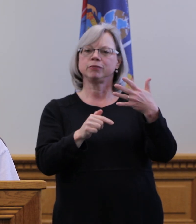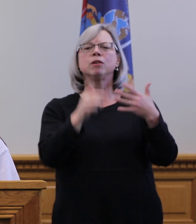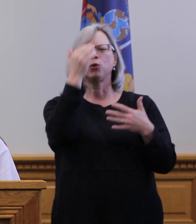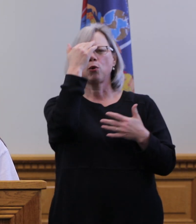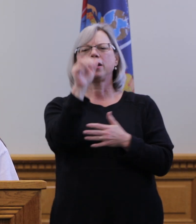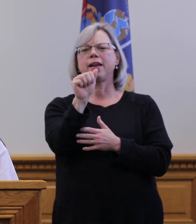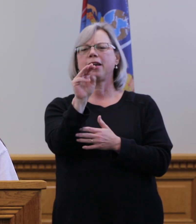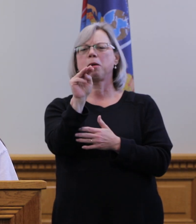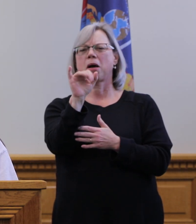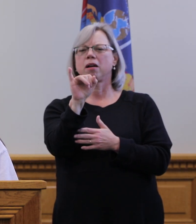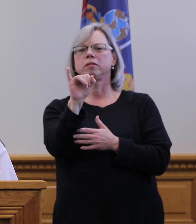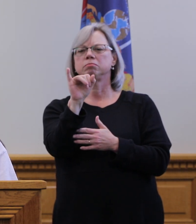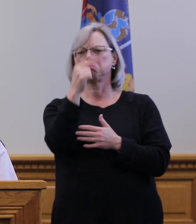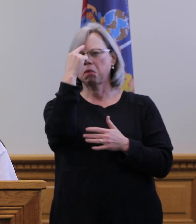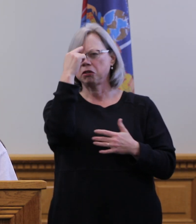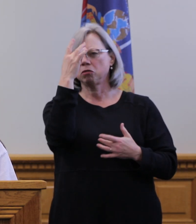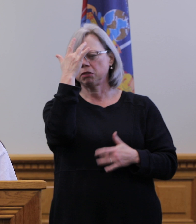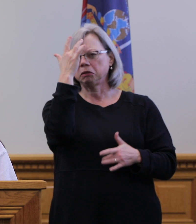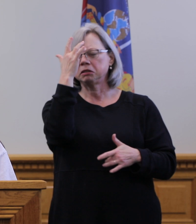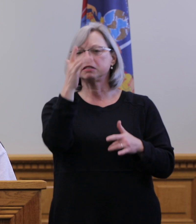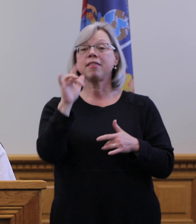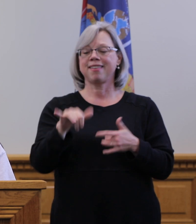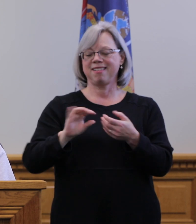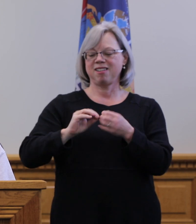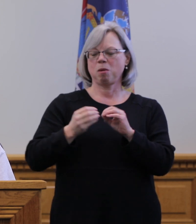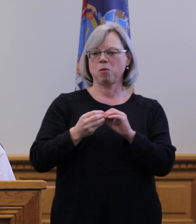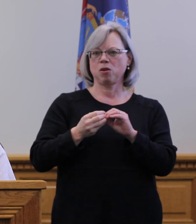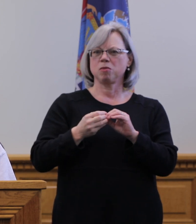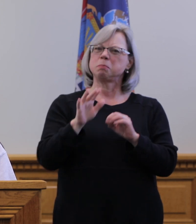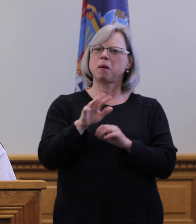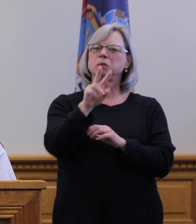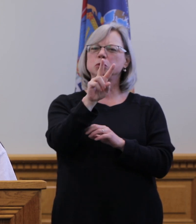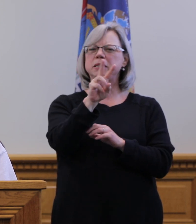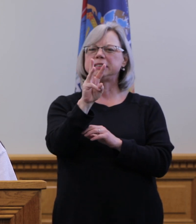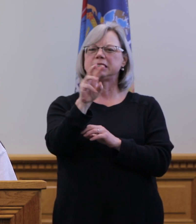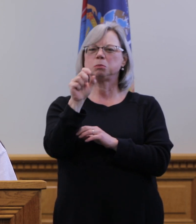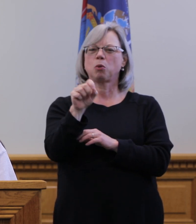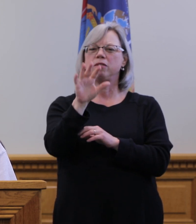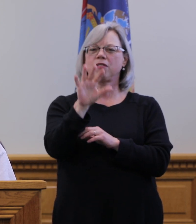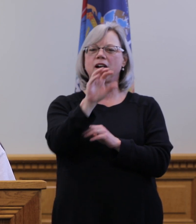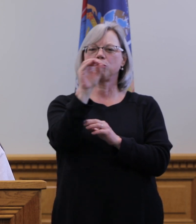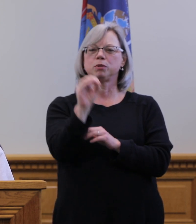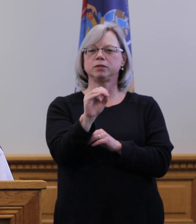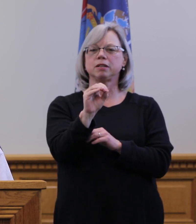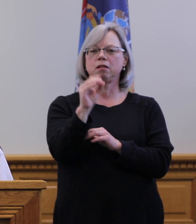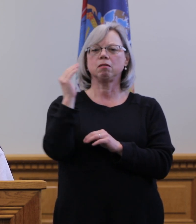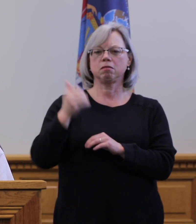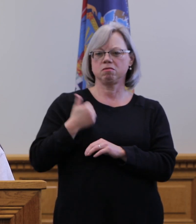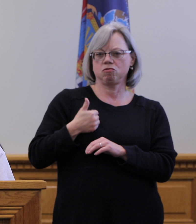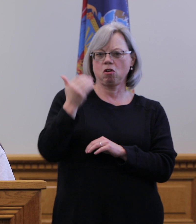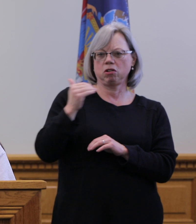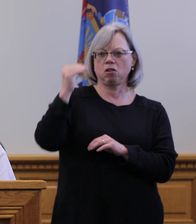AMI. This number represented 20.6% of all U.S. adults. Young adults ages 18